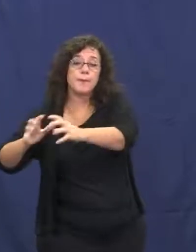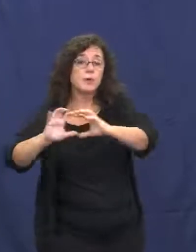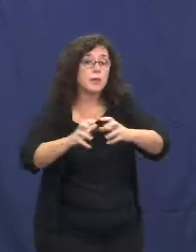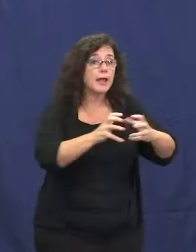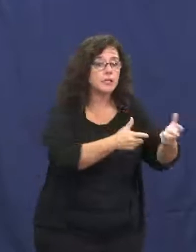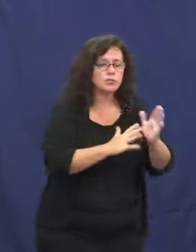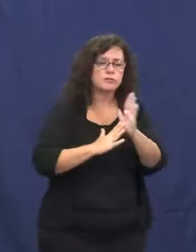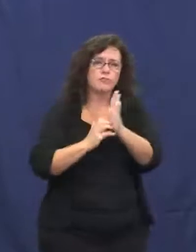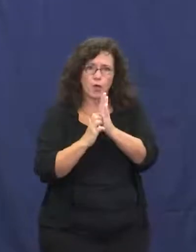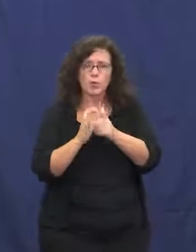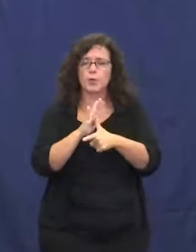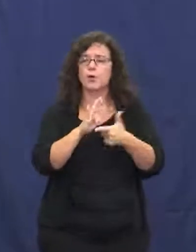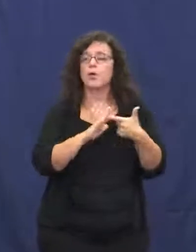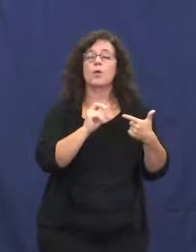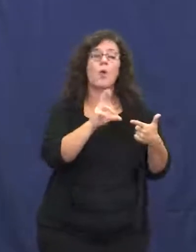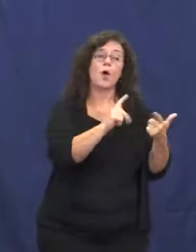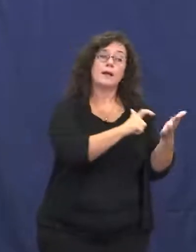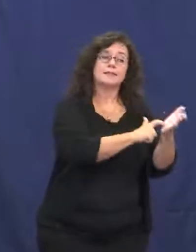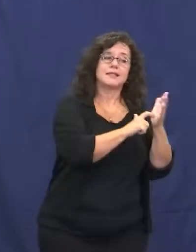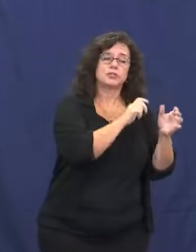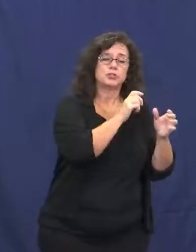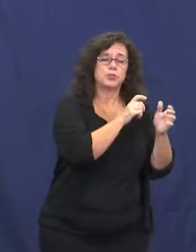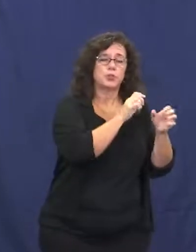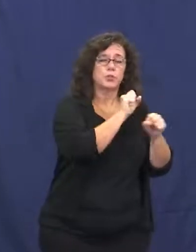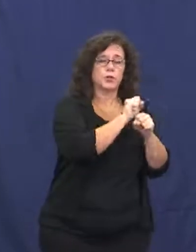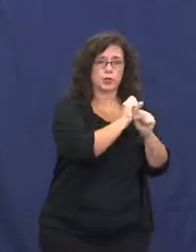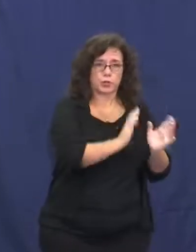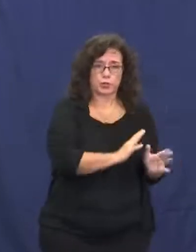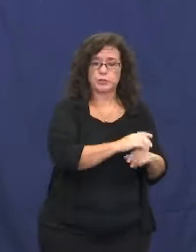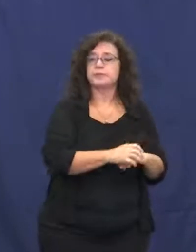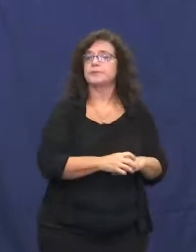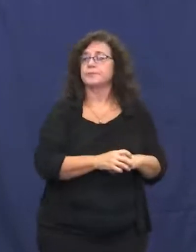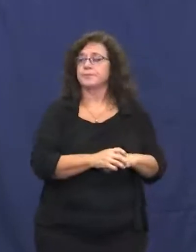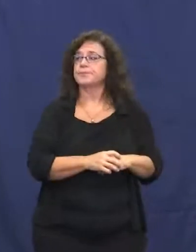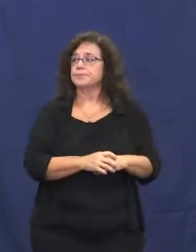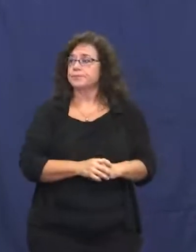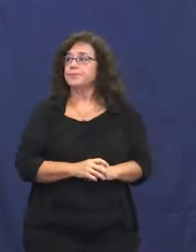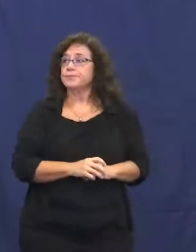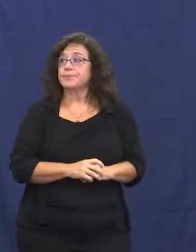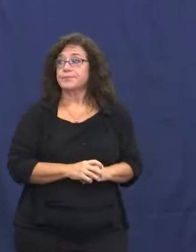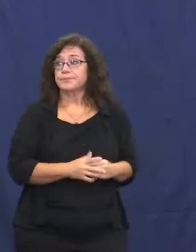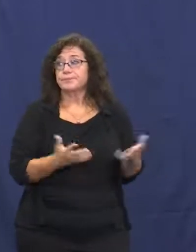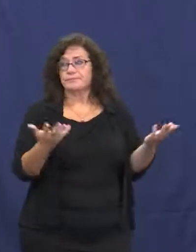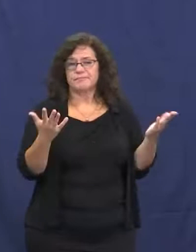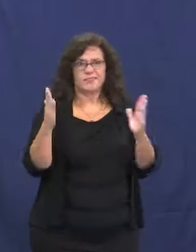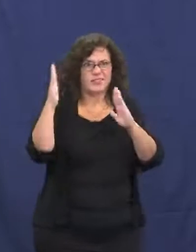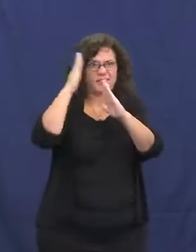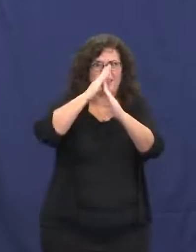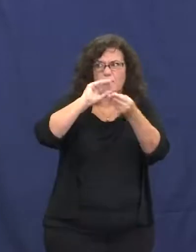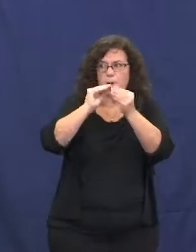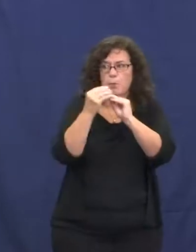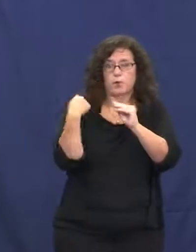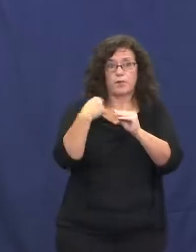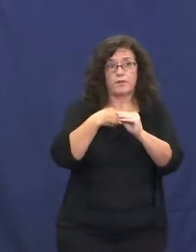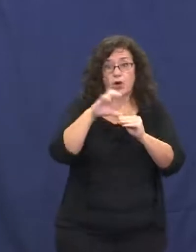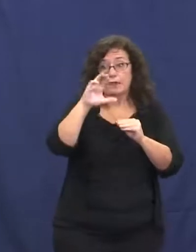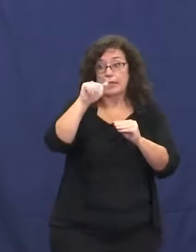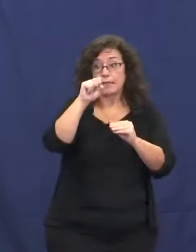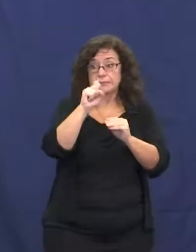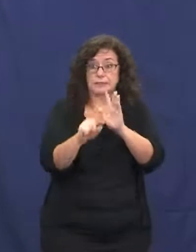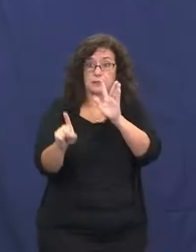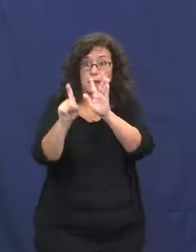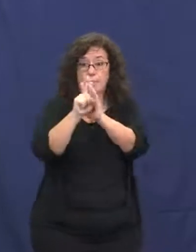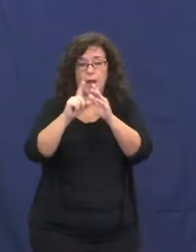workers. You see there that the majority of our cases involve those with underlying health conditions.